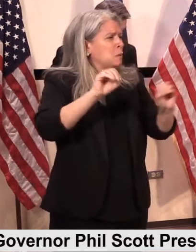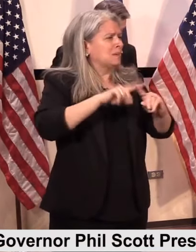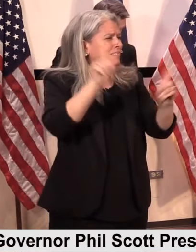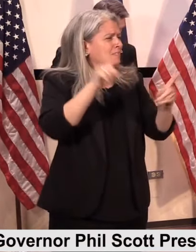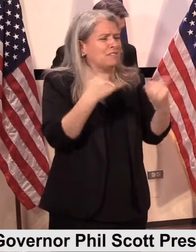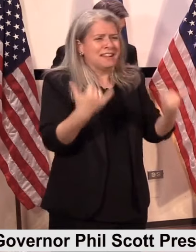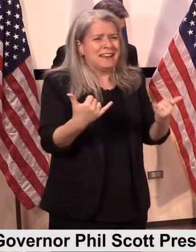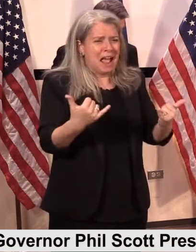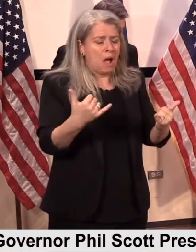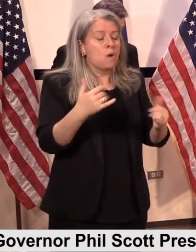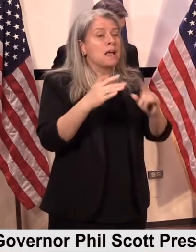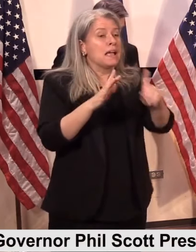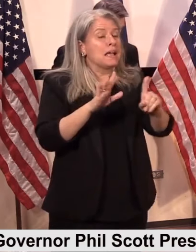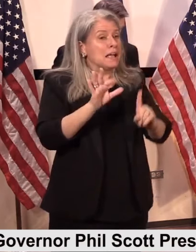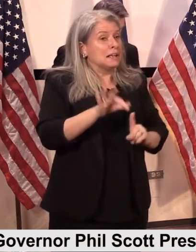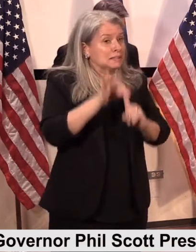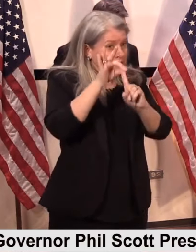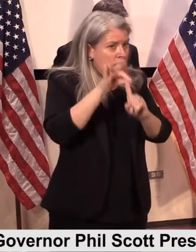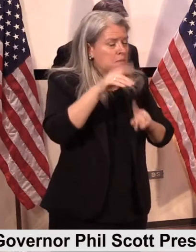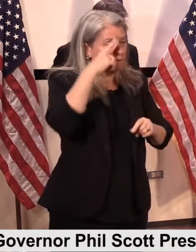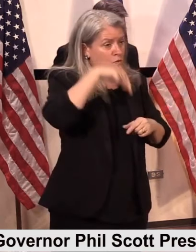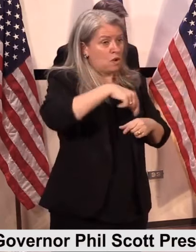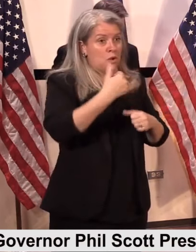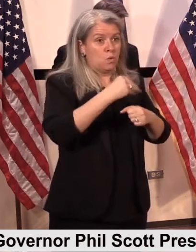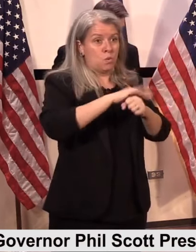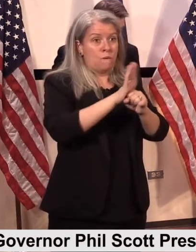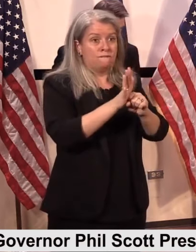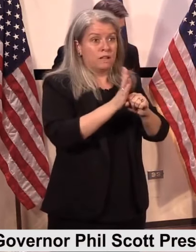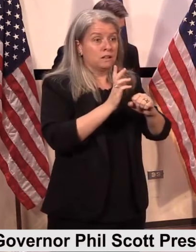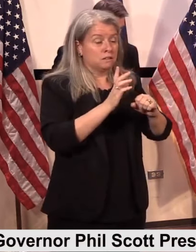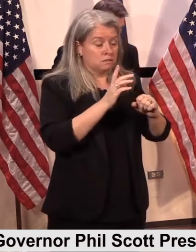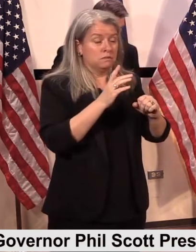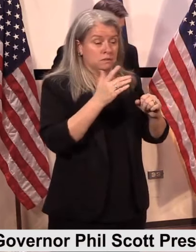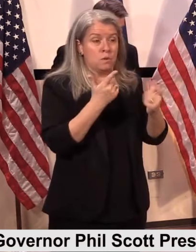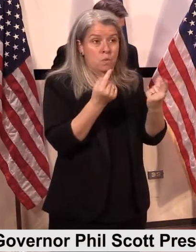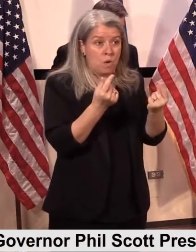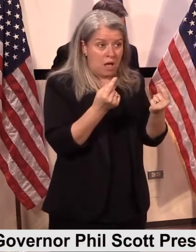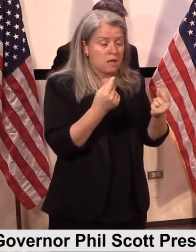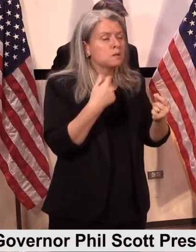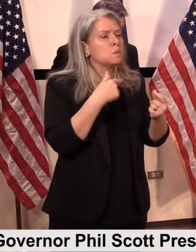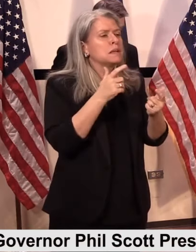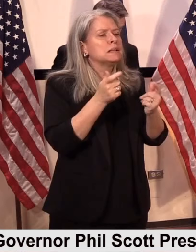COVID-19 times, we have, I would say,